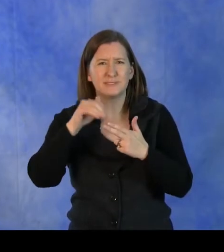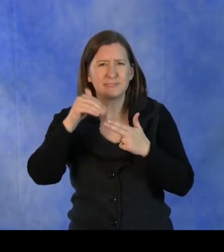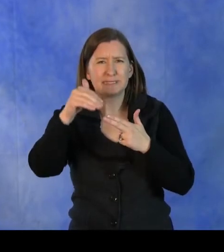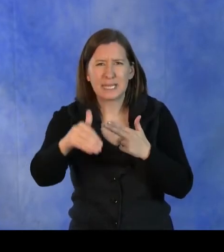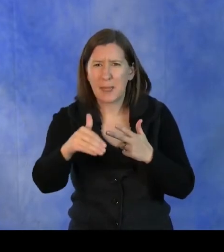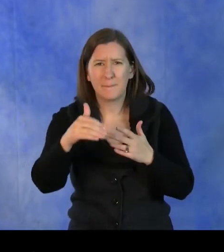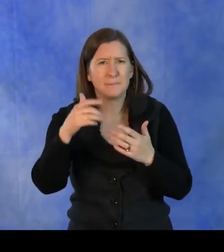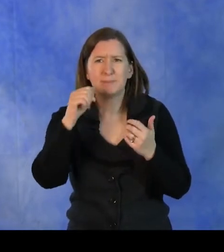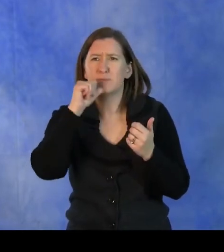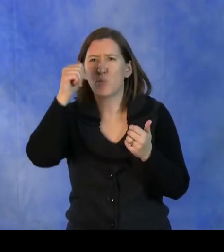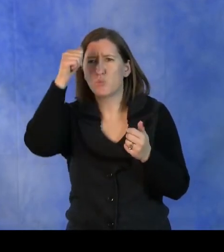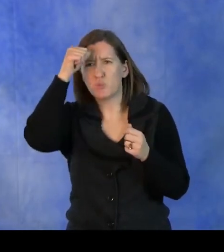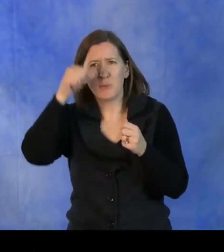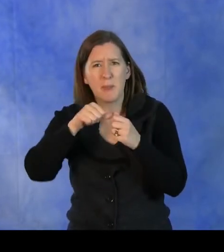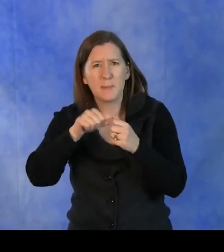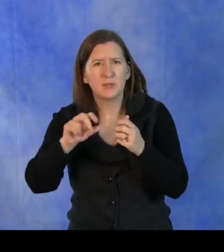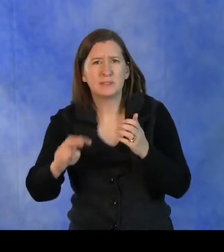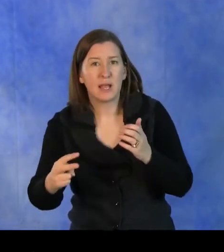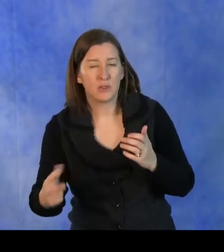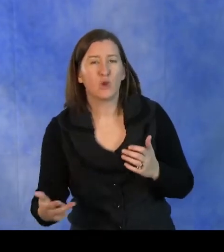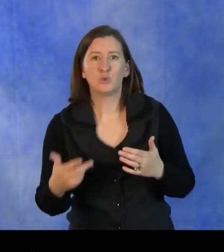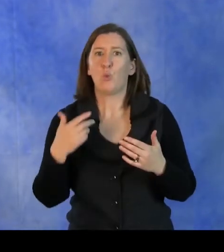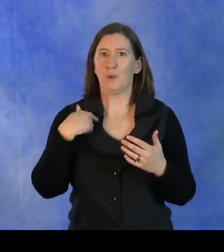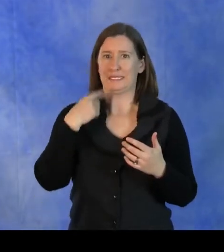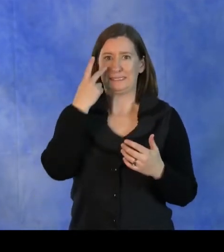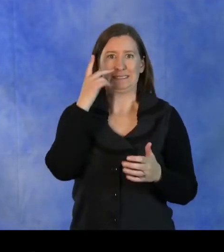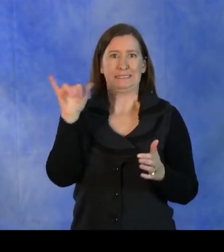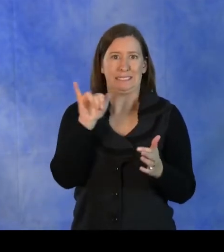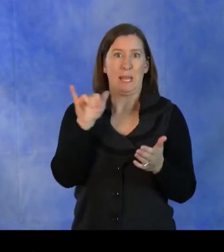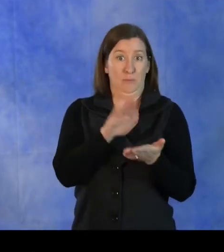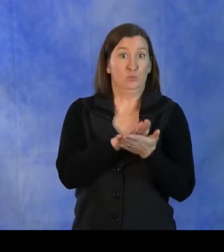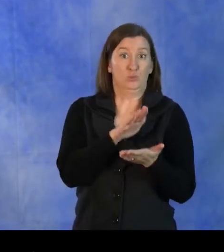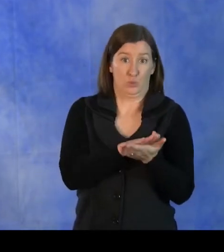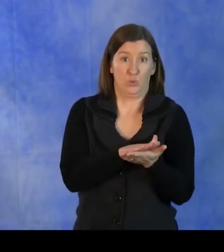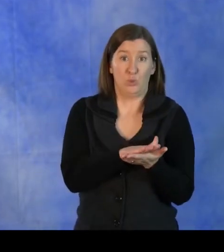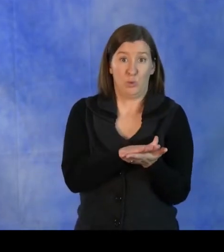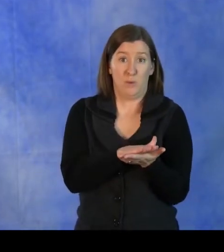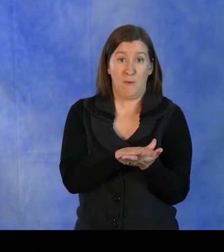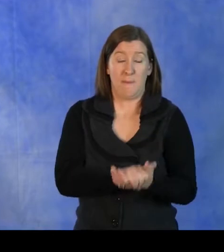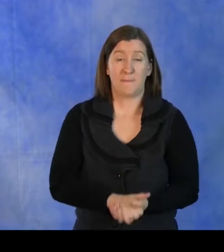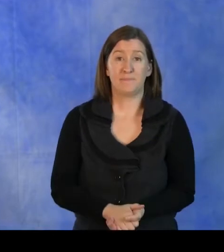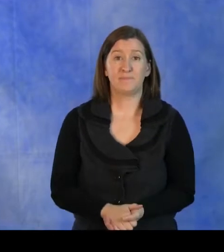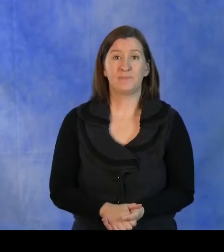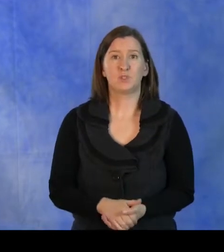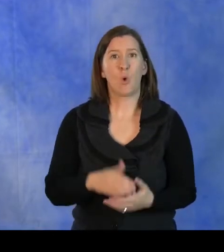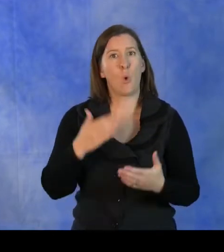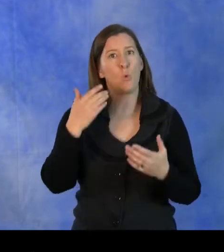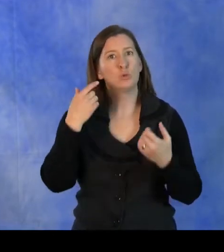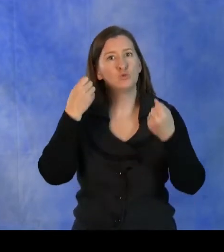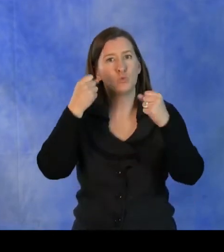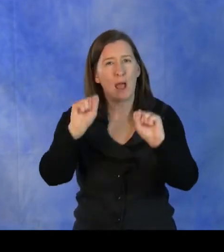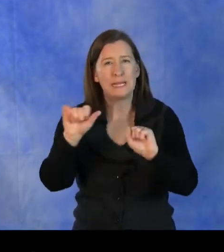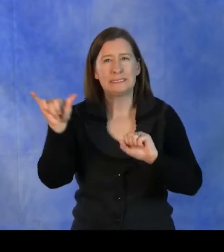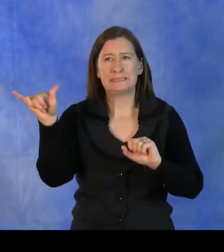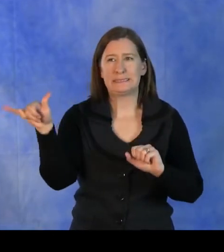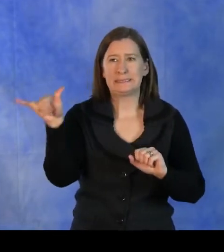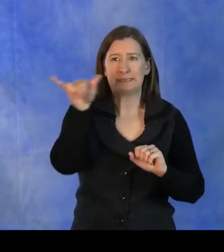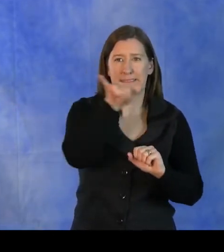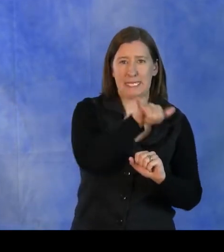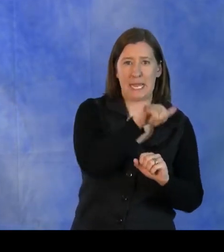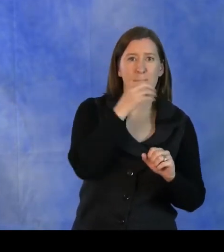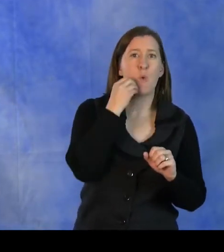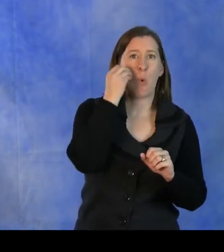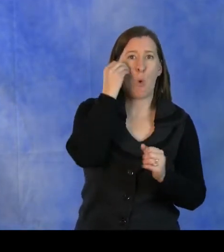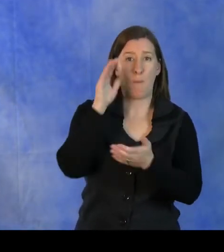or if they do the first step and they don't remember the second and third steps. And so if we're having the same problems at